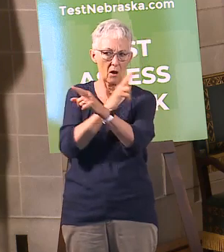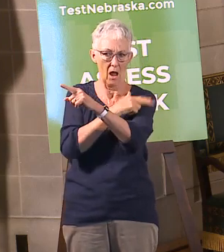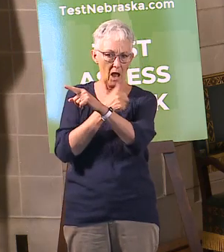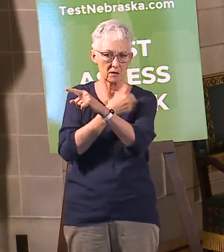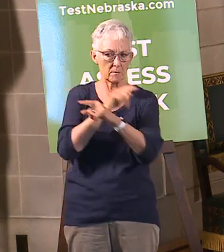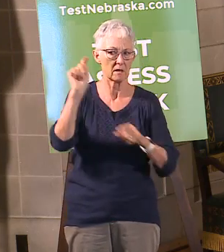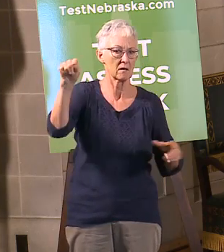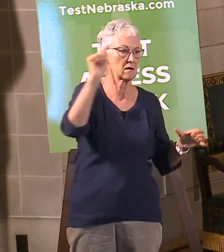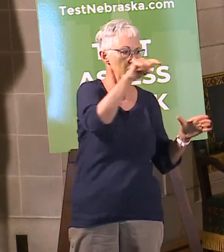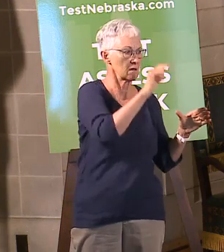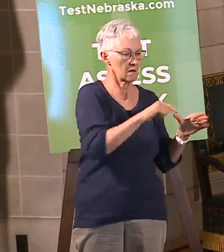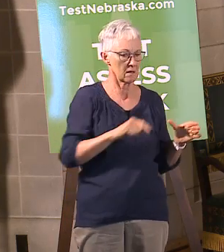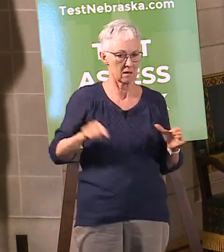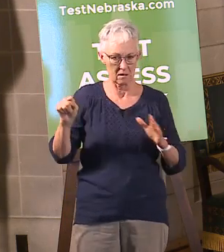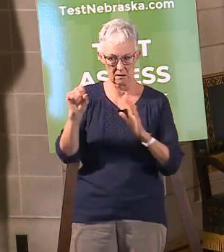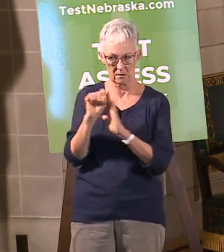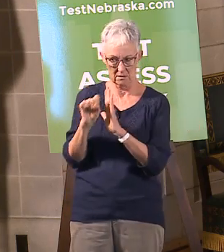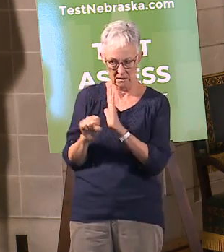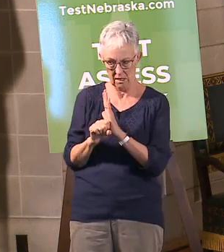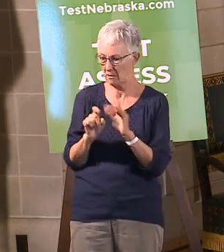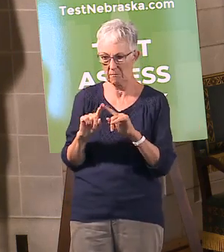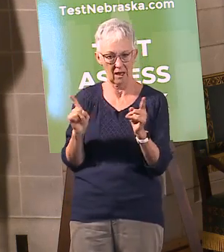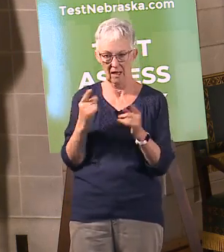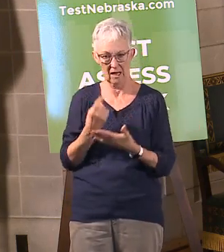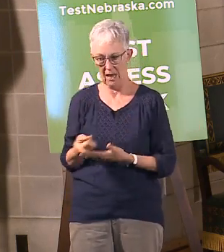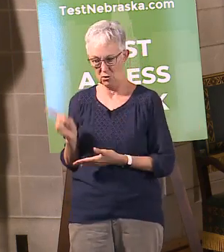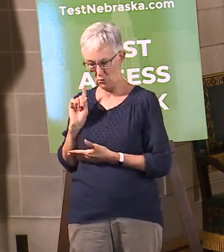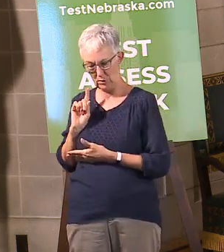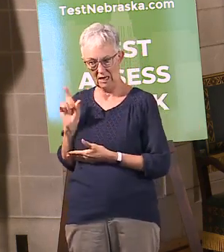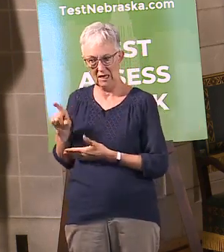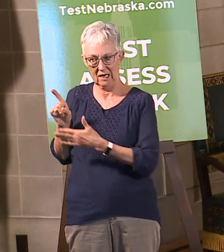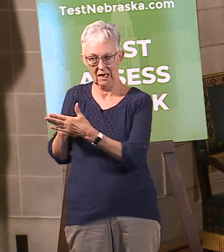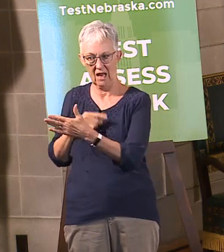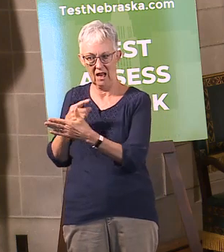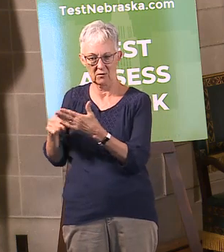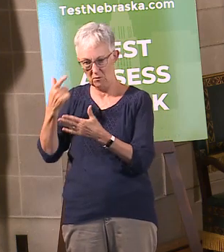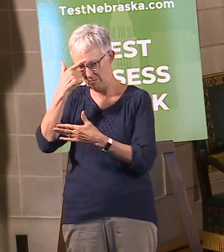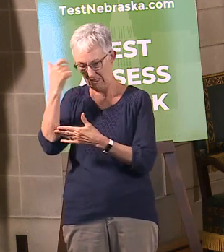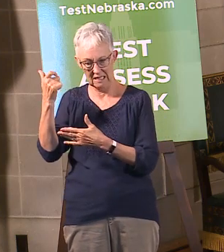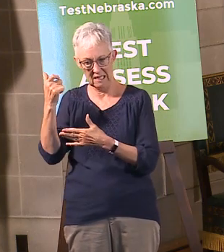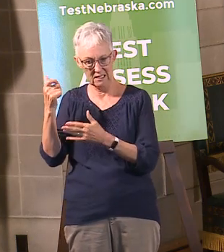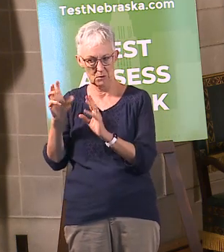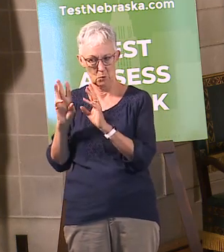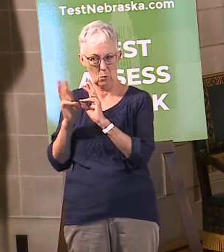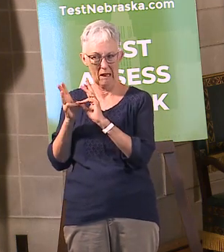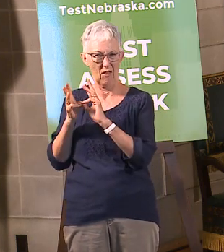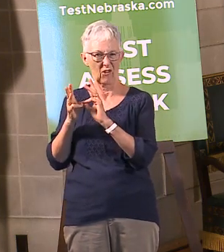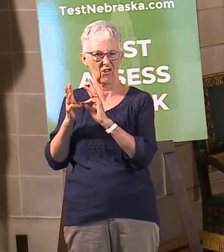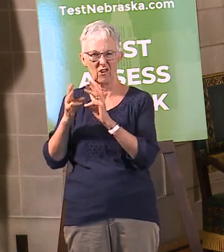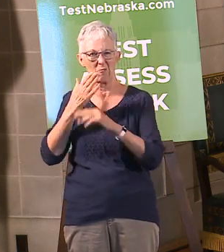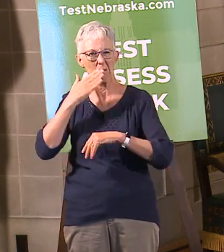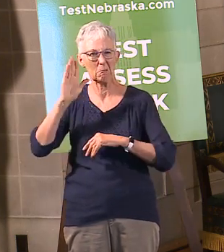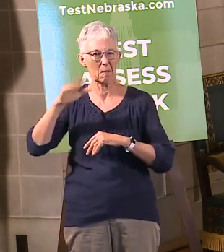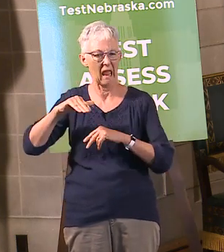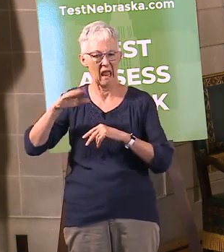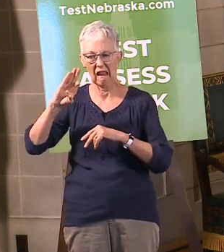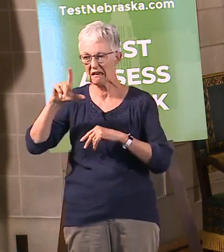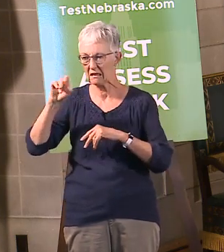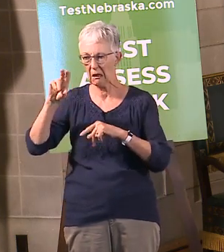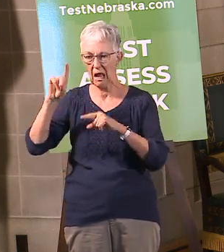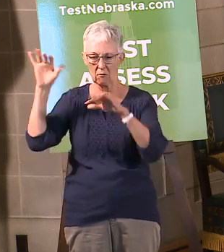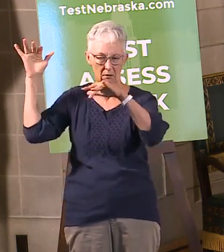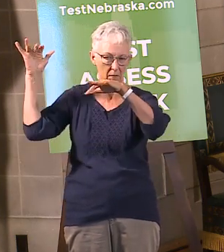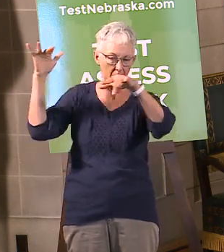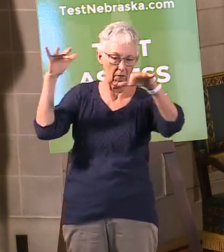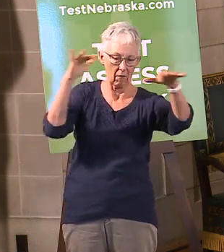safe. Because of the weather, we were forced to cancel that flyover, but that has been rescheduled for May 18th. So everybody out there